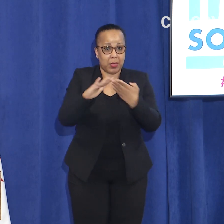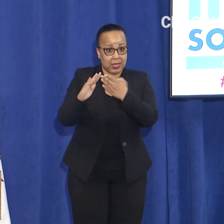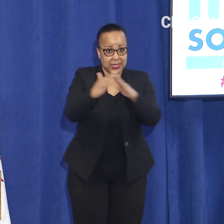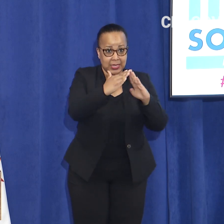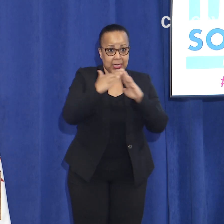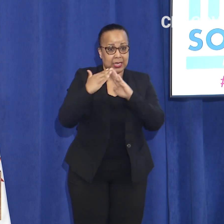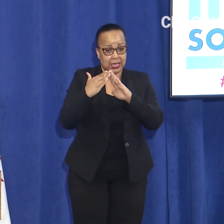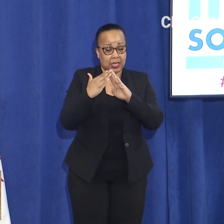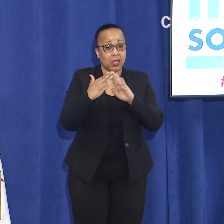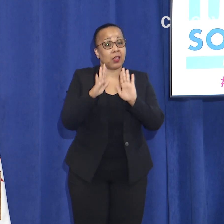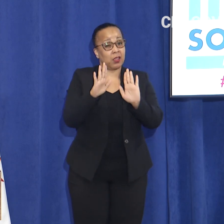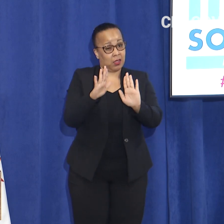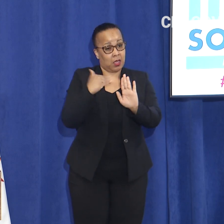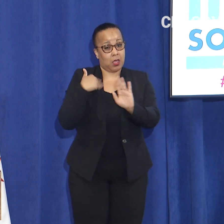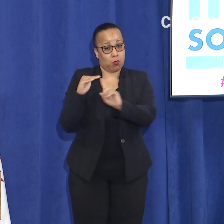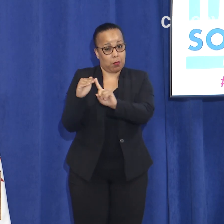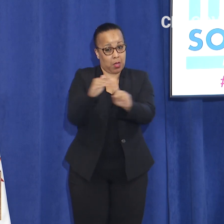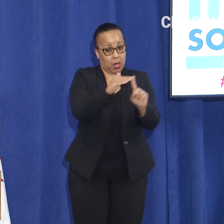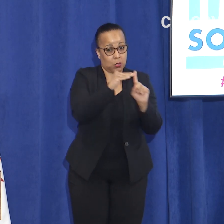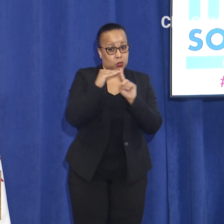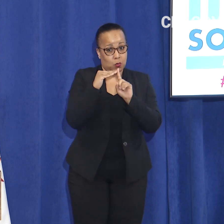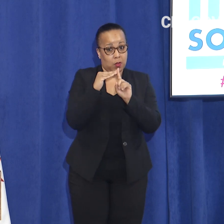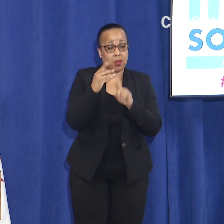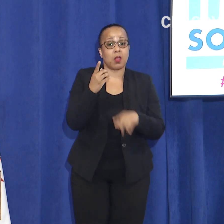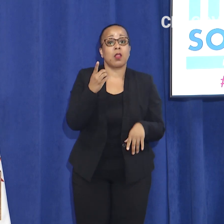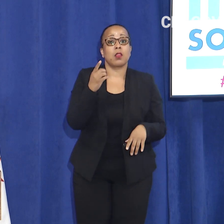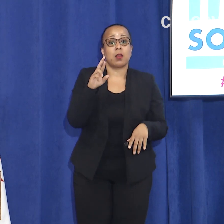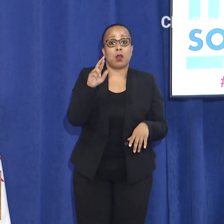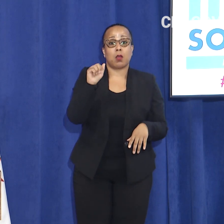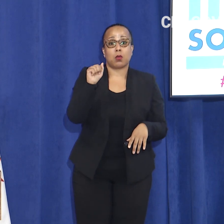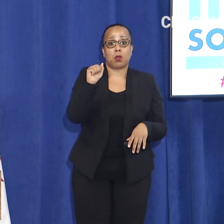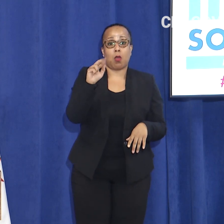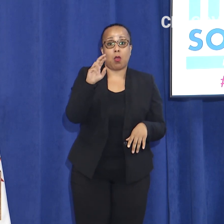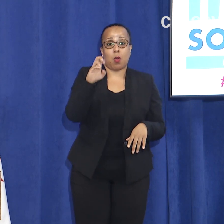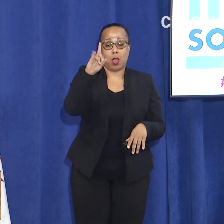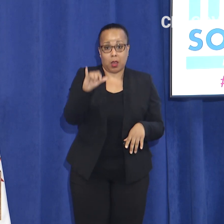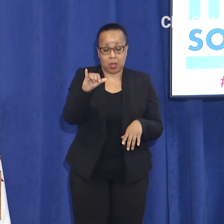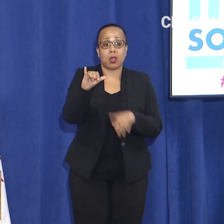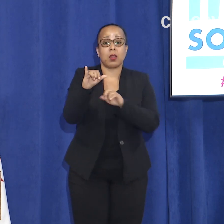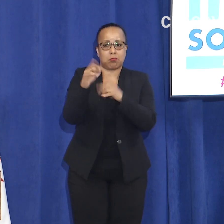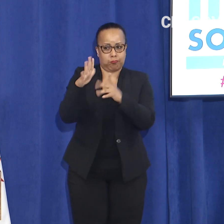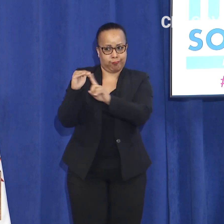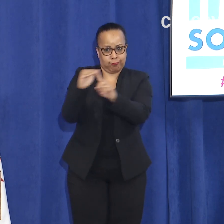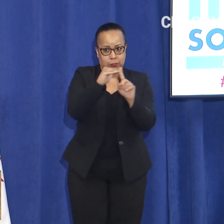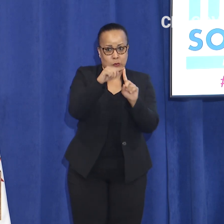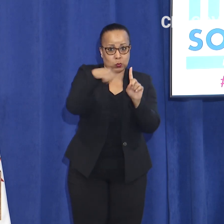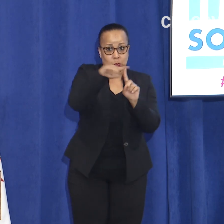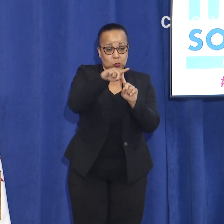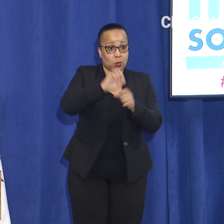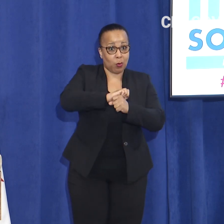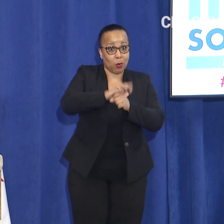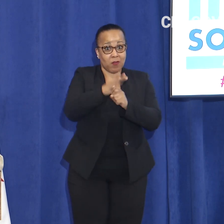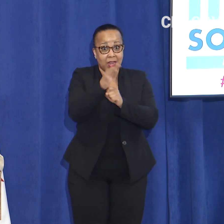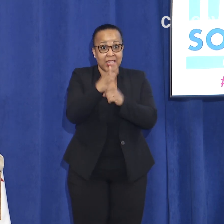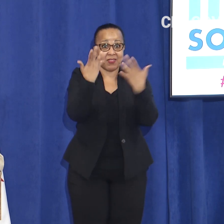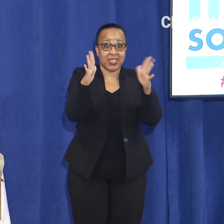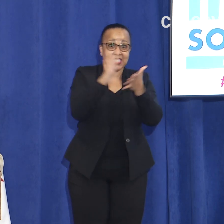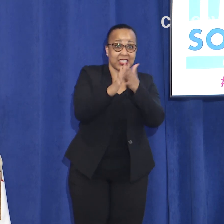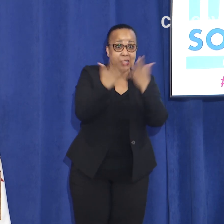city, I will remind you, as Dr. Arty does every day, that COVID-19 is far from